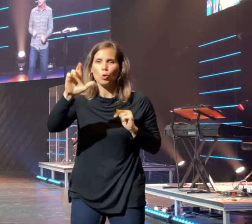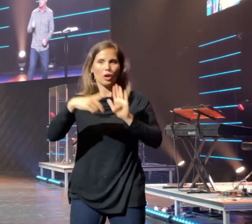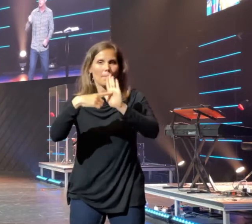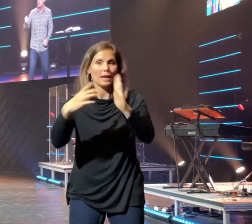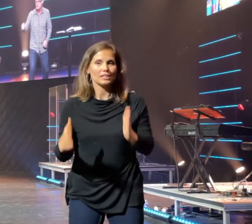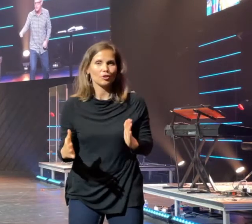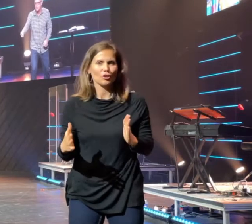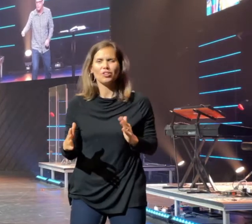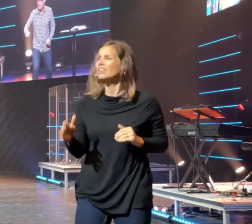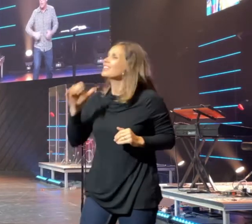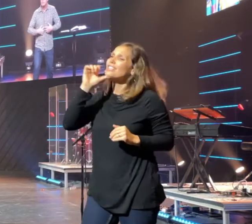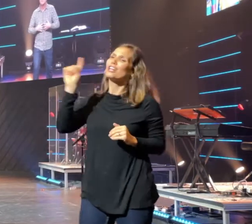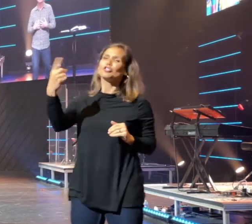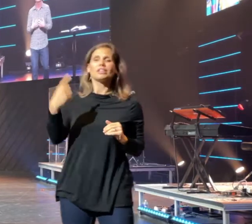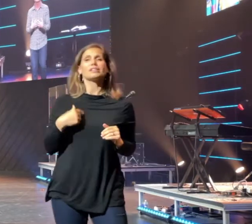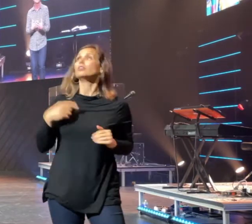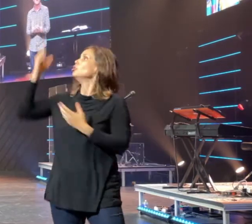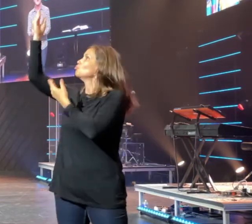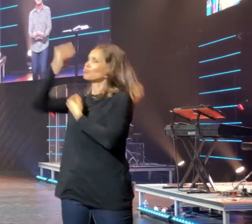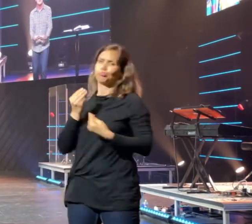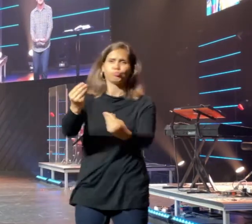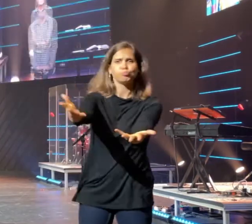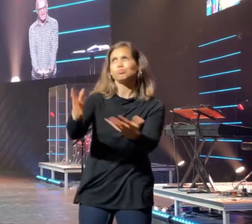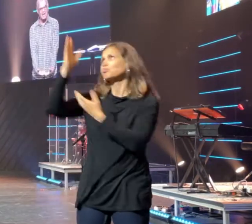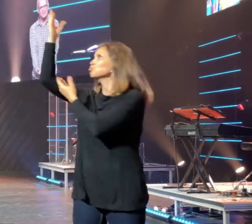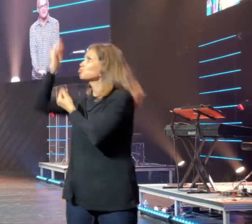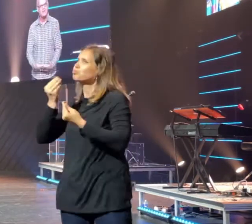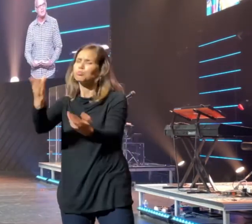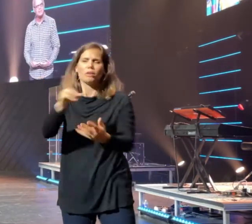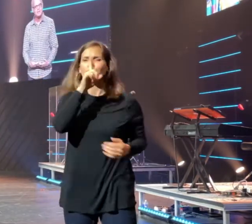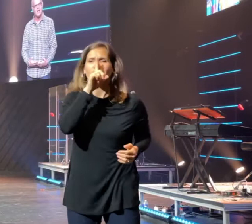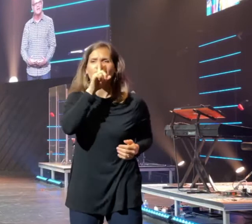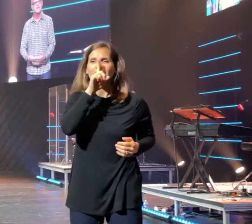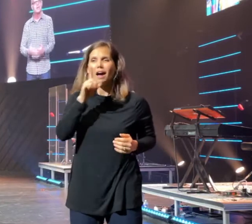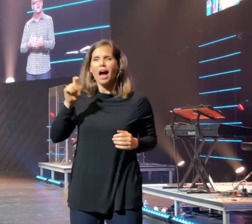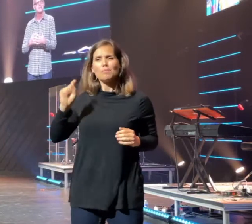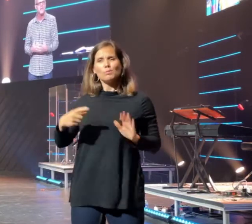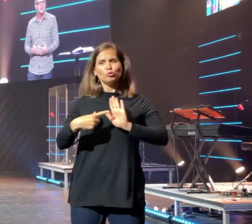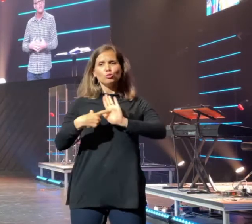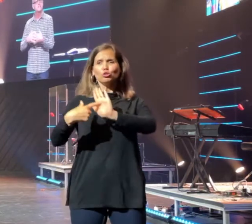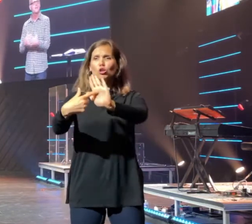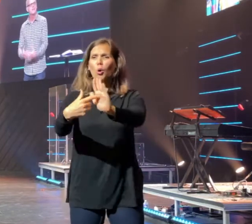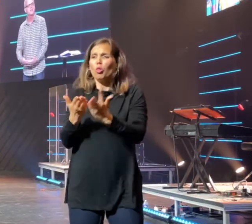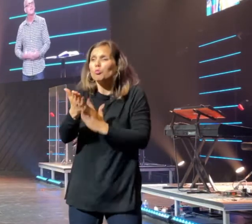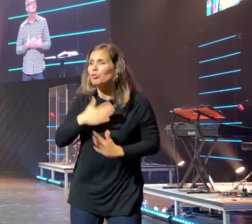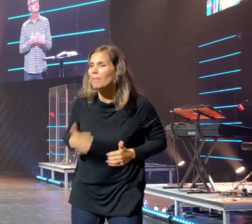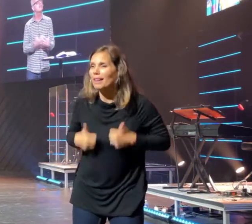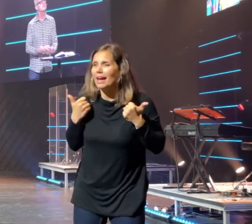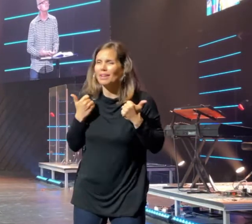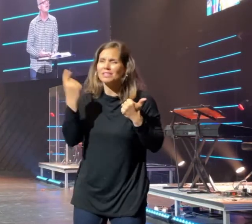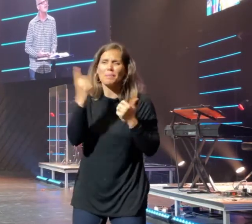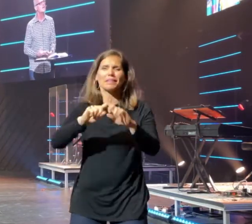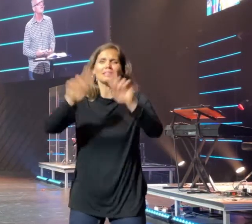I have some words for you. I'm supposed to demonstrate a quality of life, the image of God, that by itself is something different, something